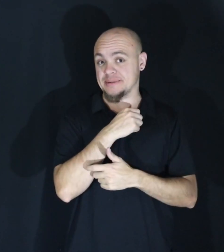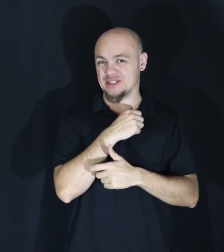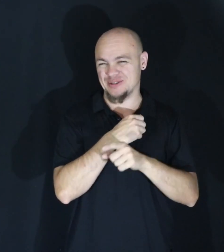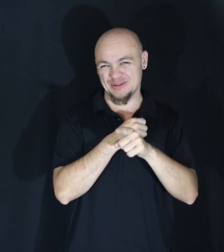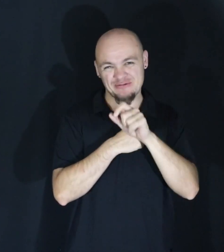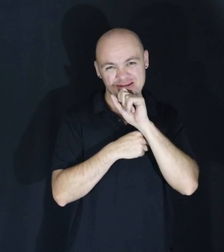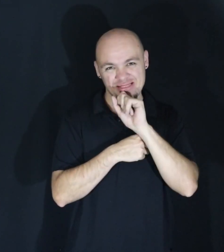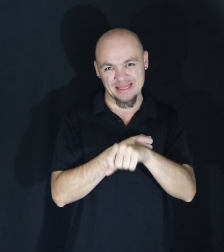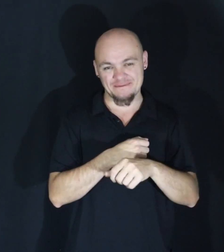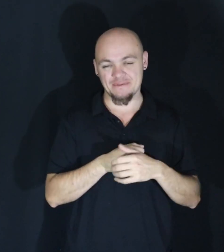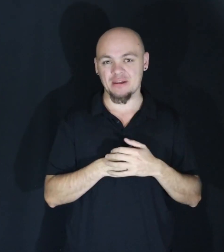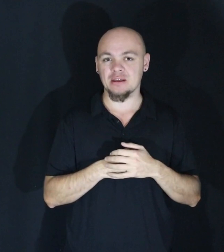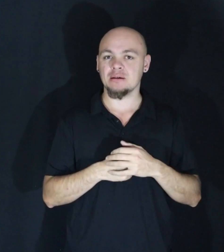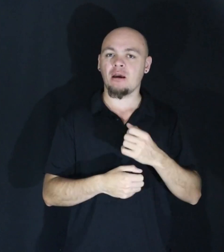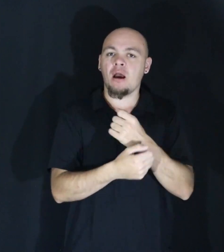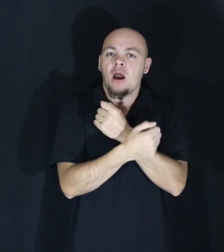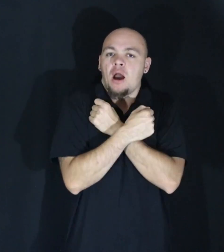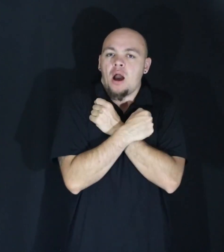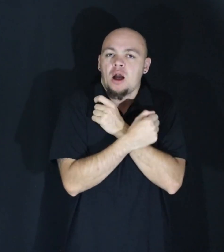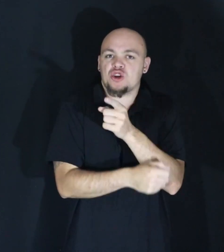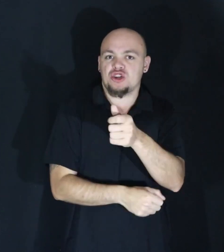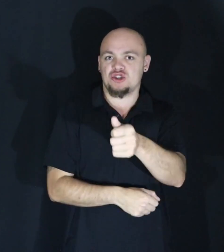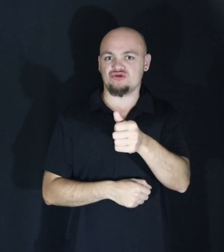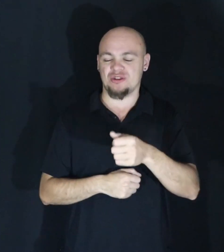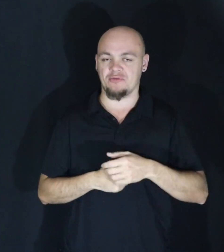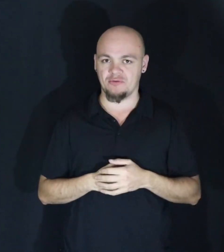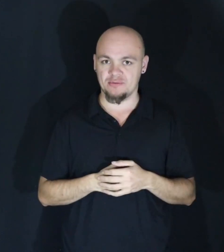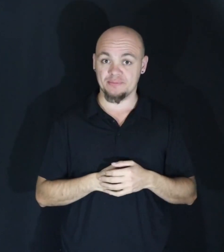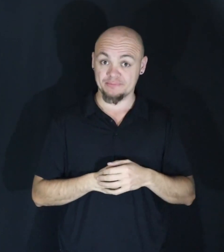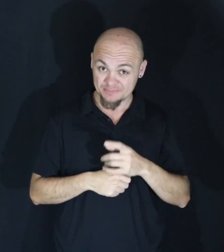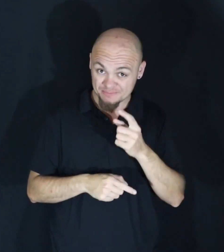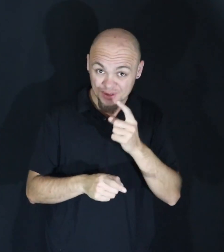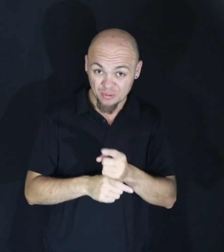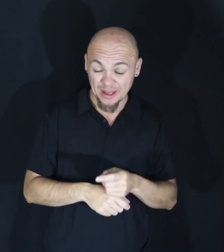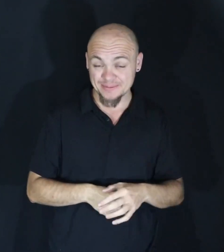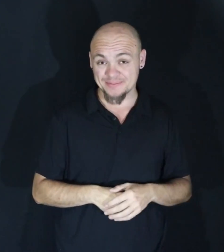one. Hug yourself. Yes, you heard me right.